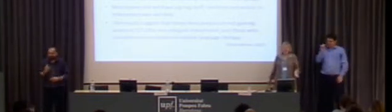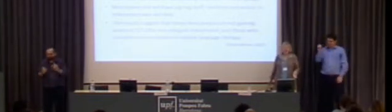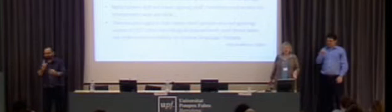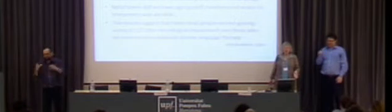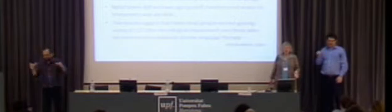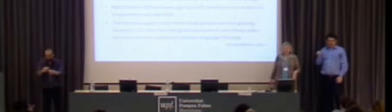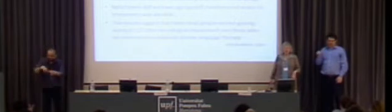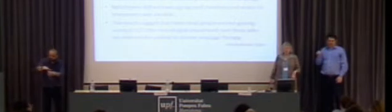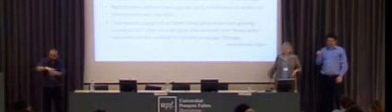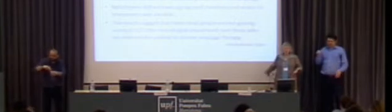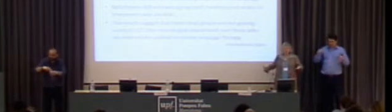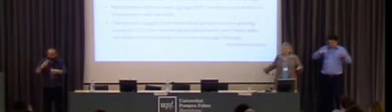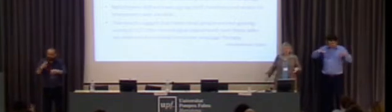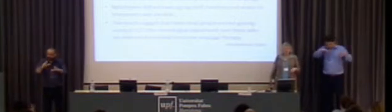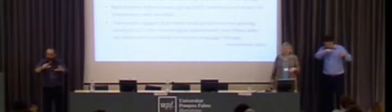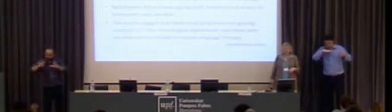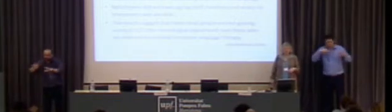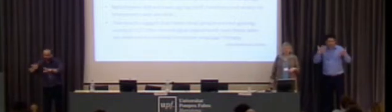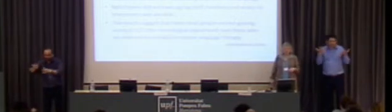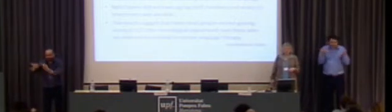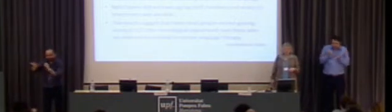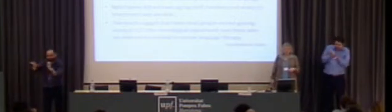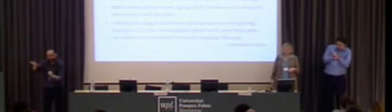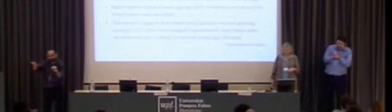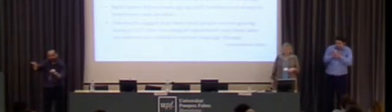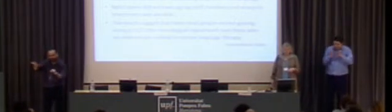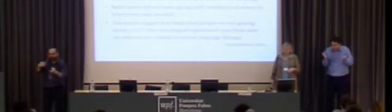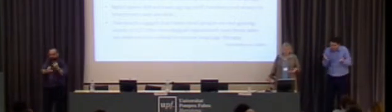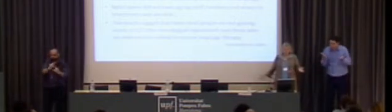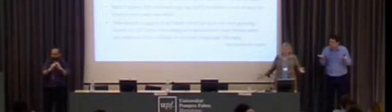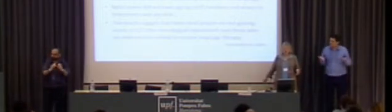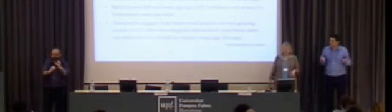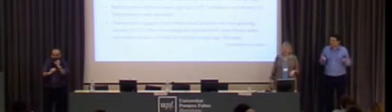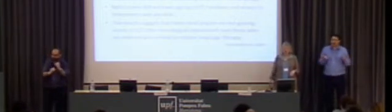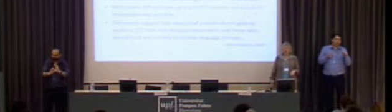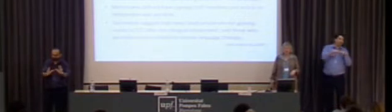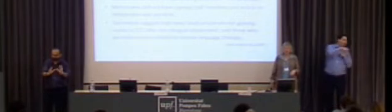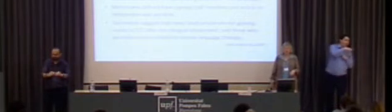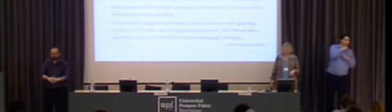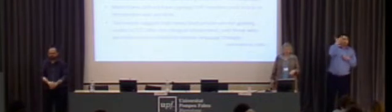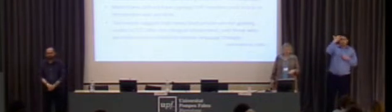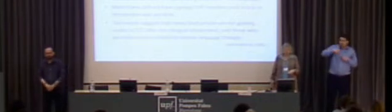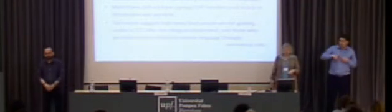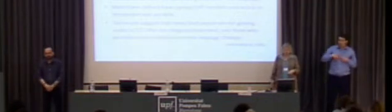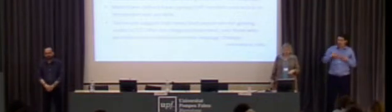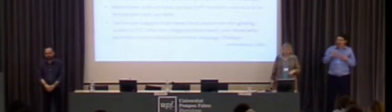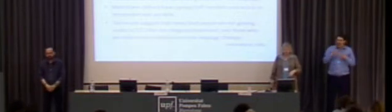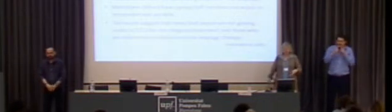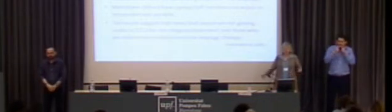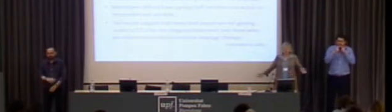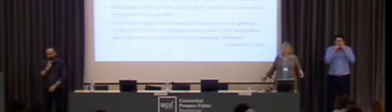The language therapy, speech-language pathologist teams usually didn't have any staff who could